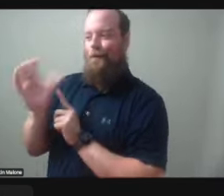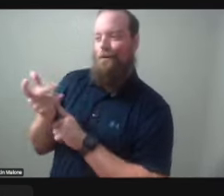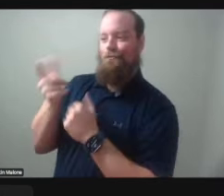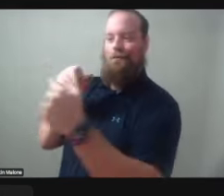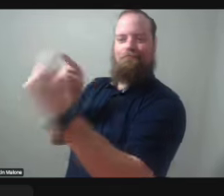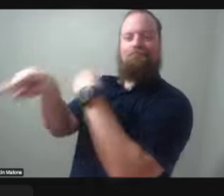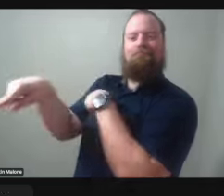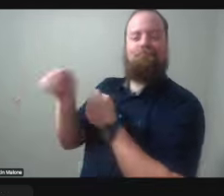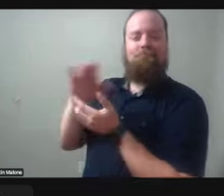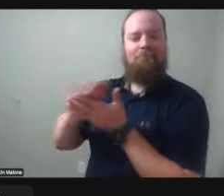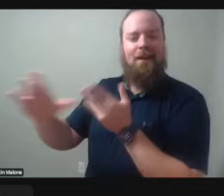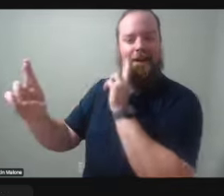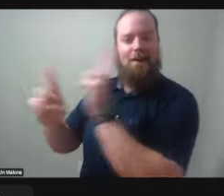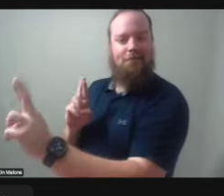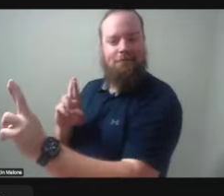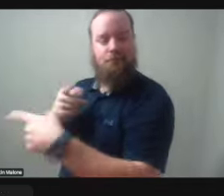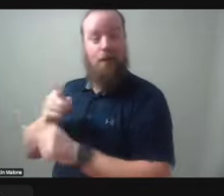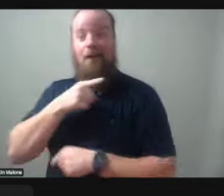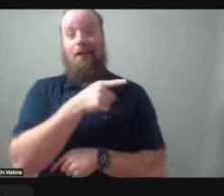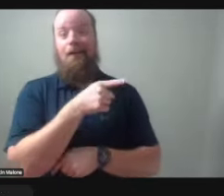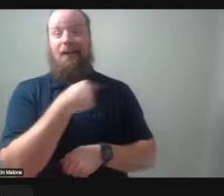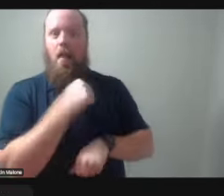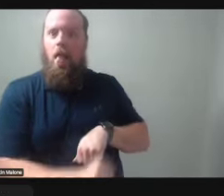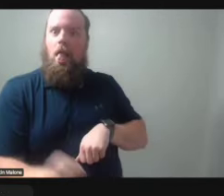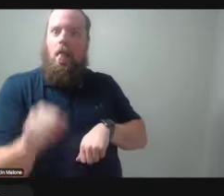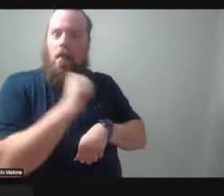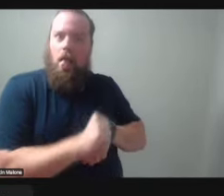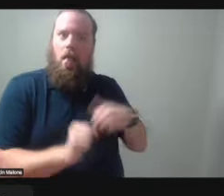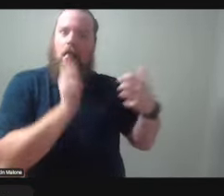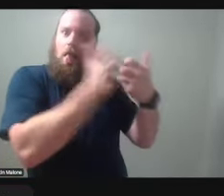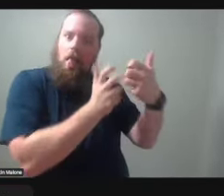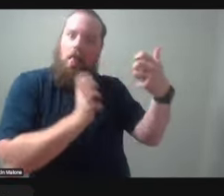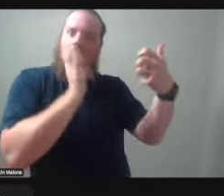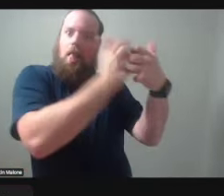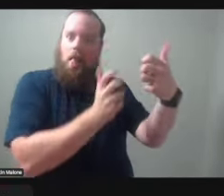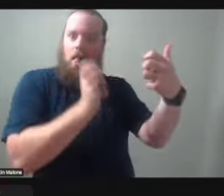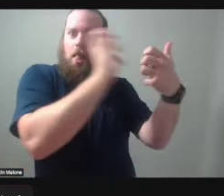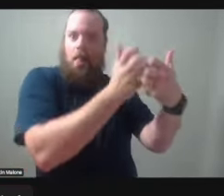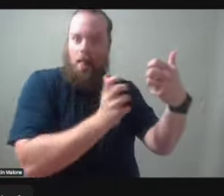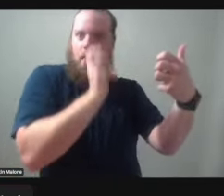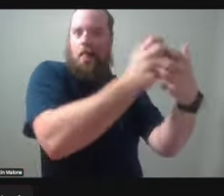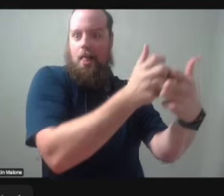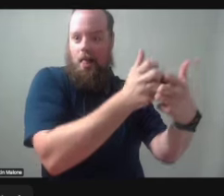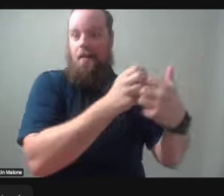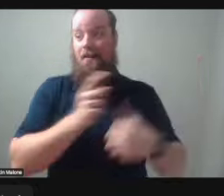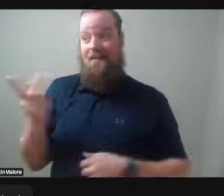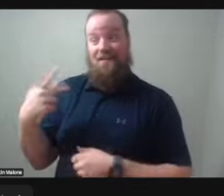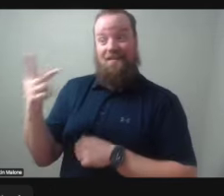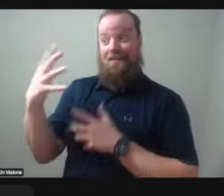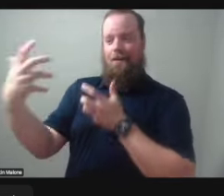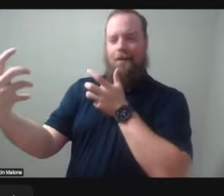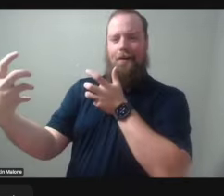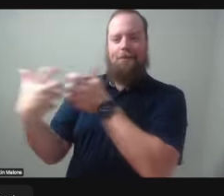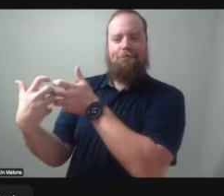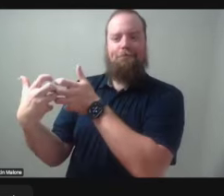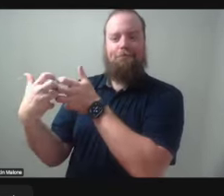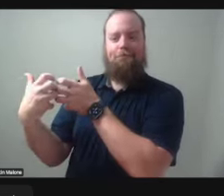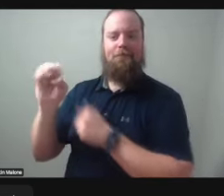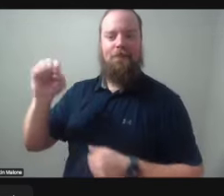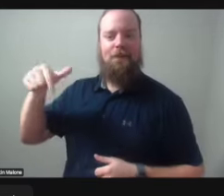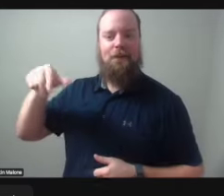I have instant access to language and we're both communicating in the same modality. Whereas when I'm in a world